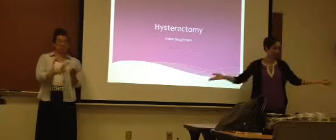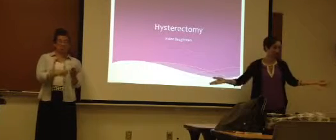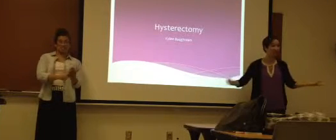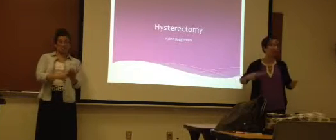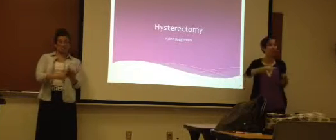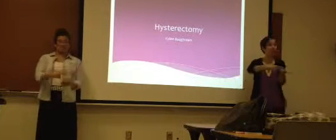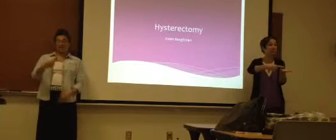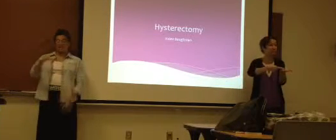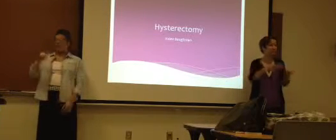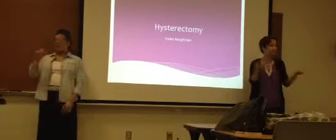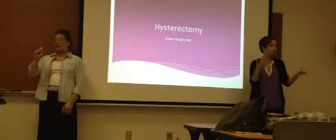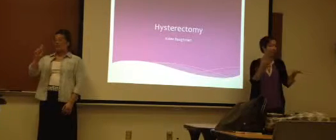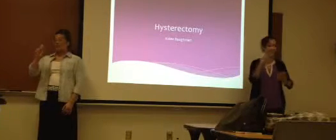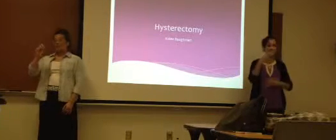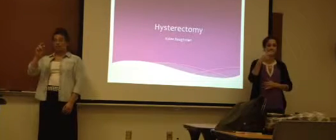hysterectomy.